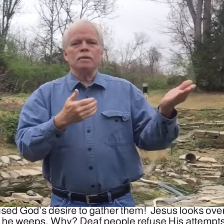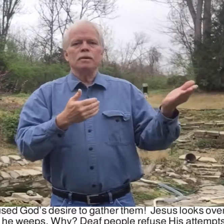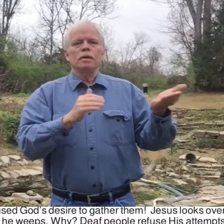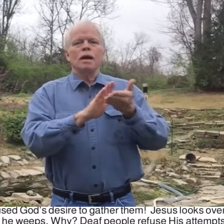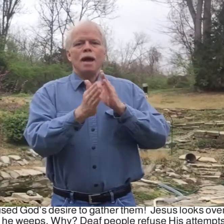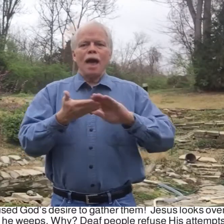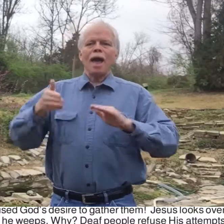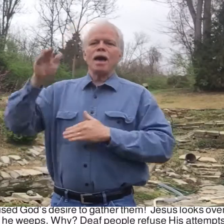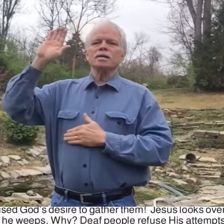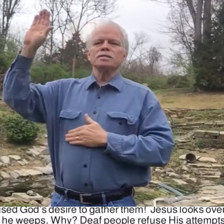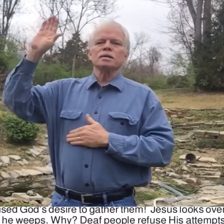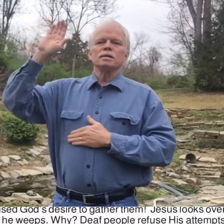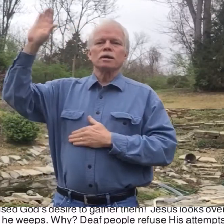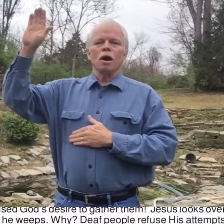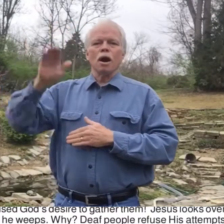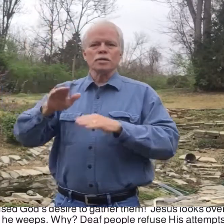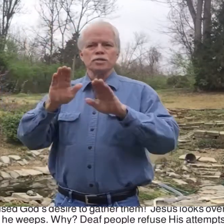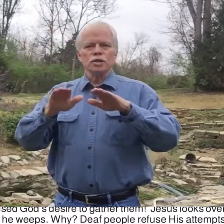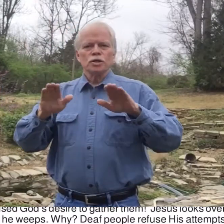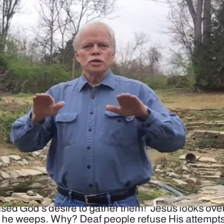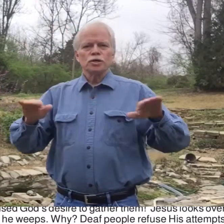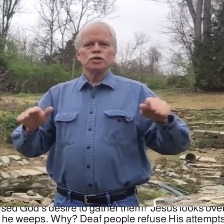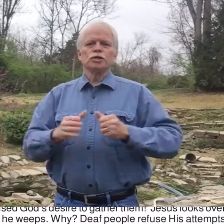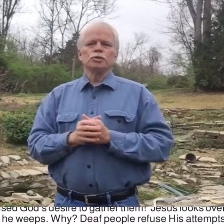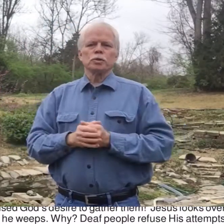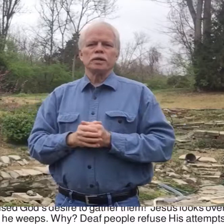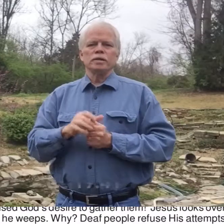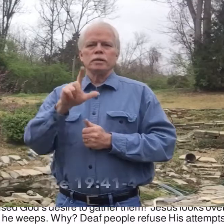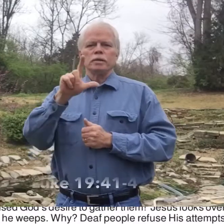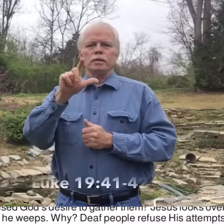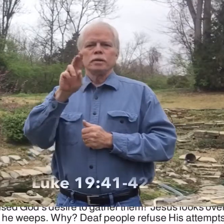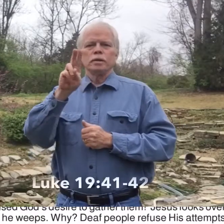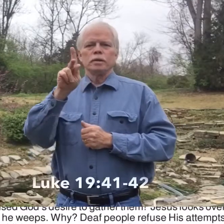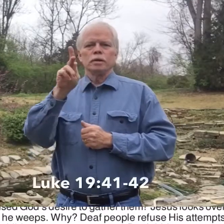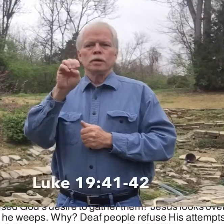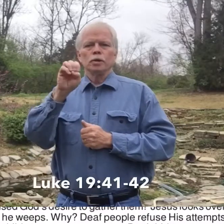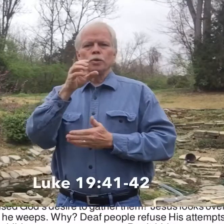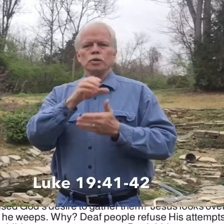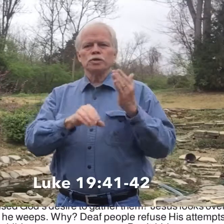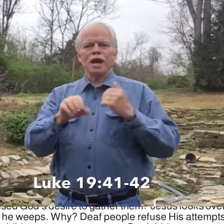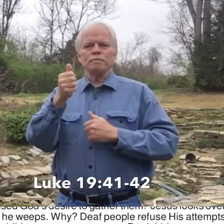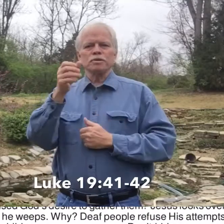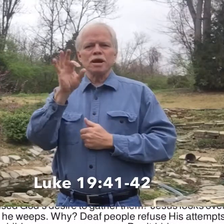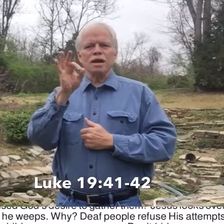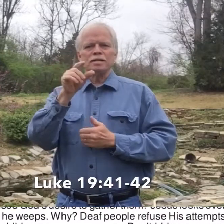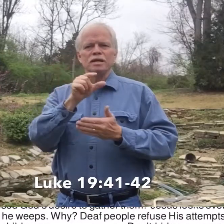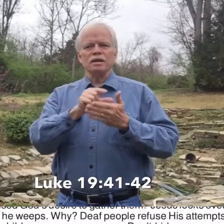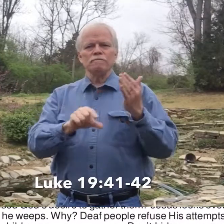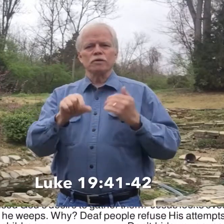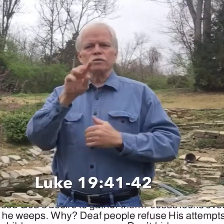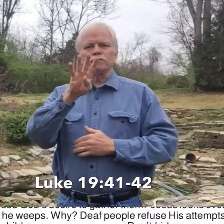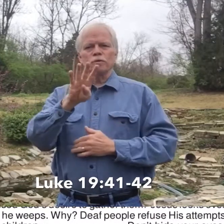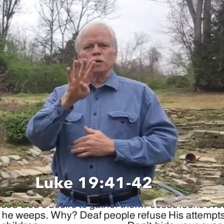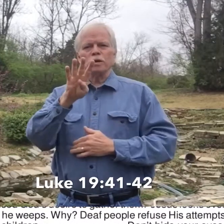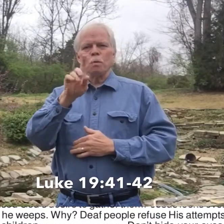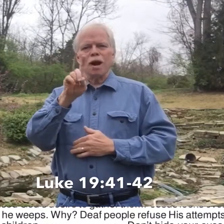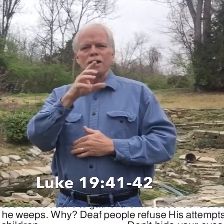them as God's children. Luke chapter 19, verse 41